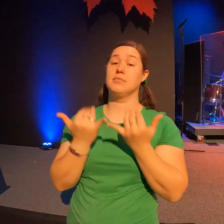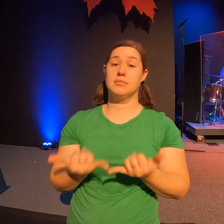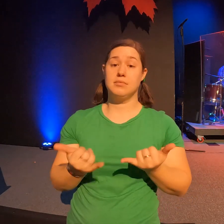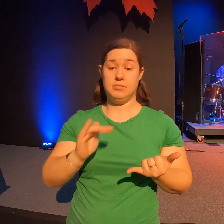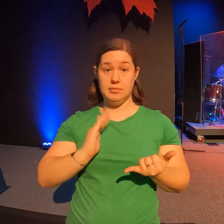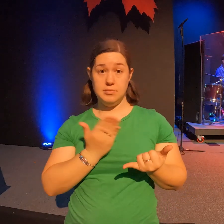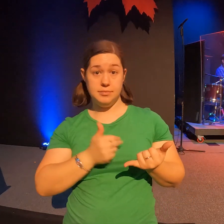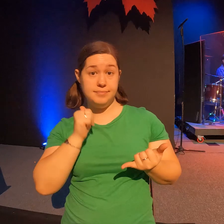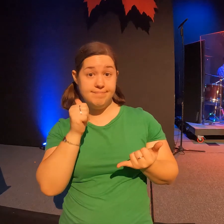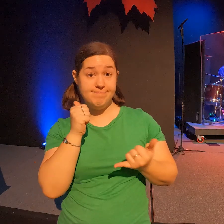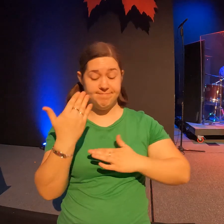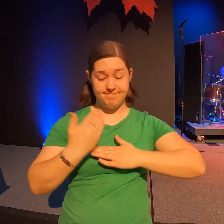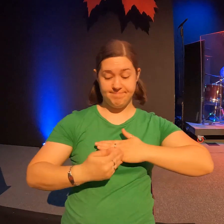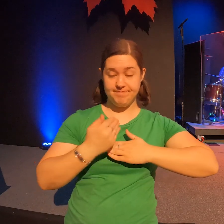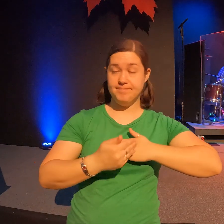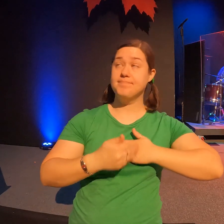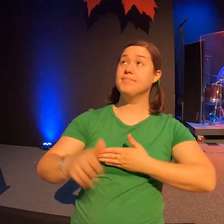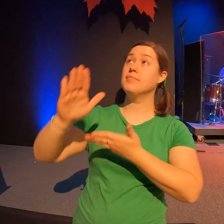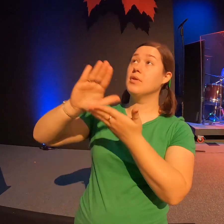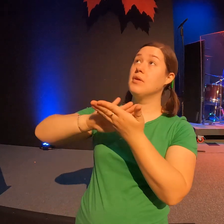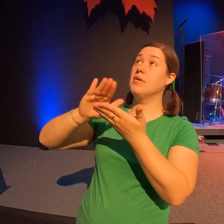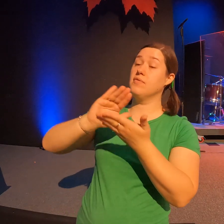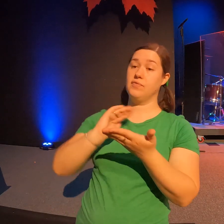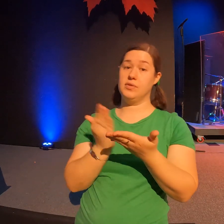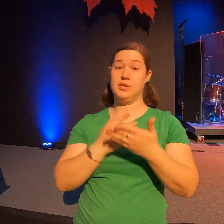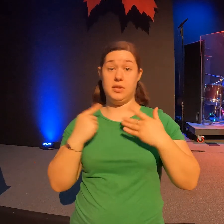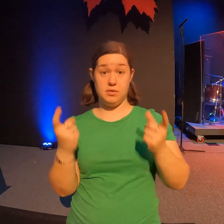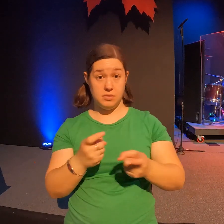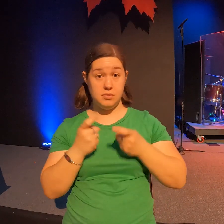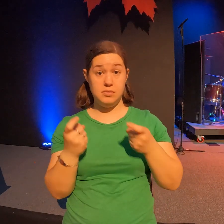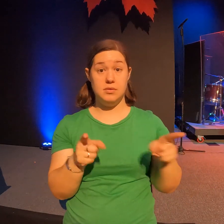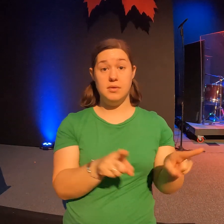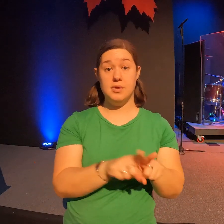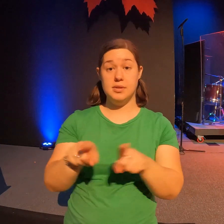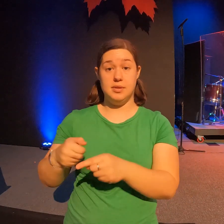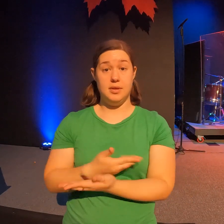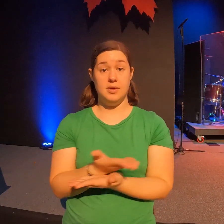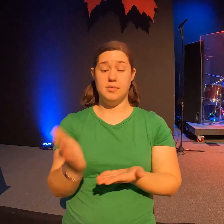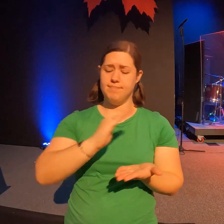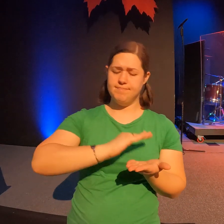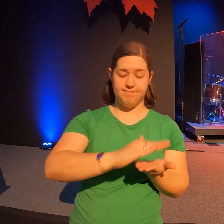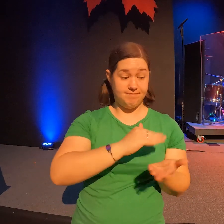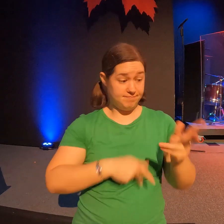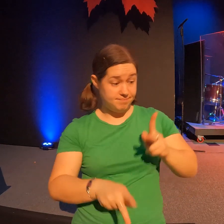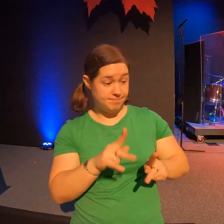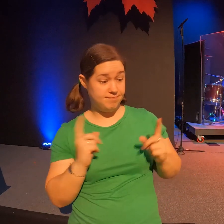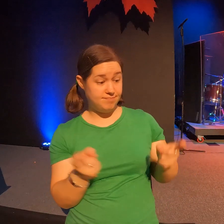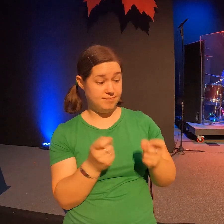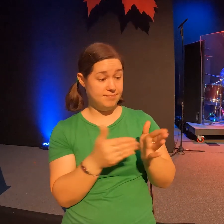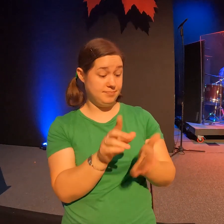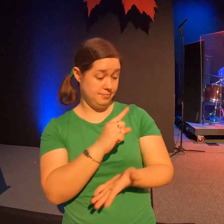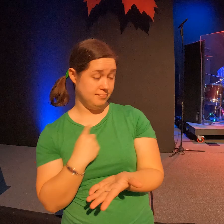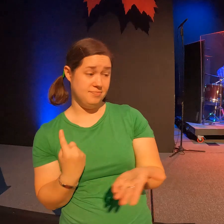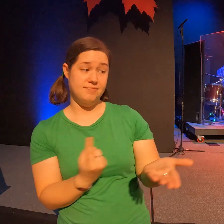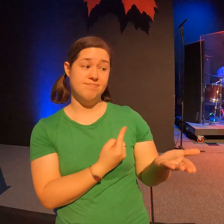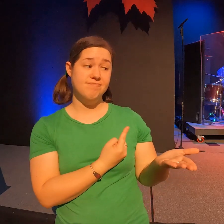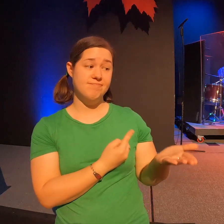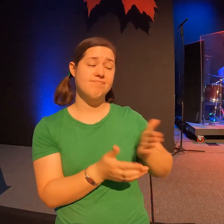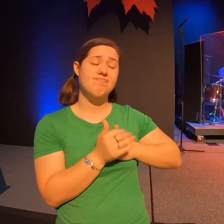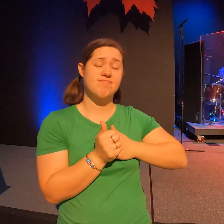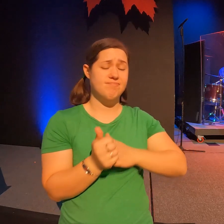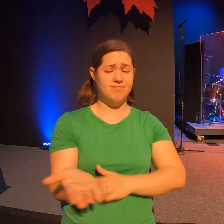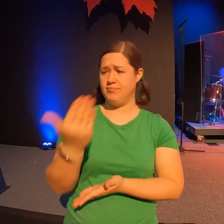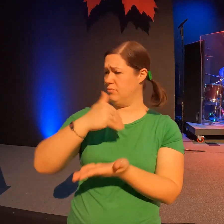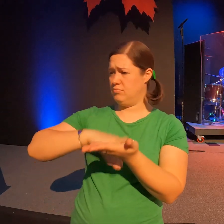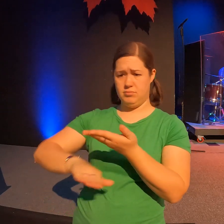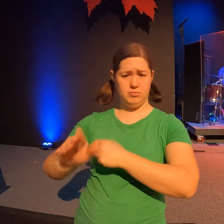daily bread, and forgive us our trespasses, as we forgive those who trespass against us. And lead us